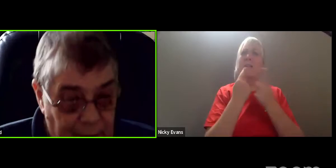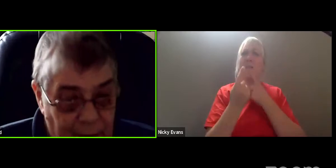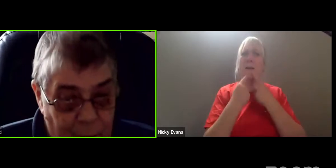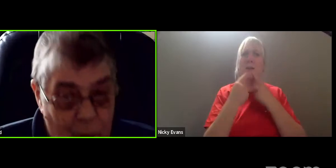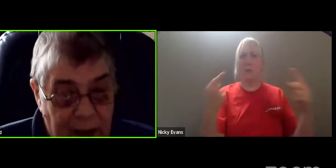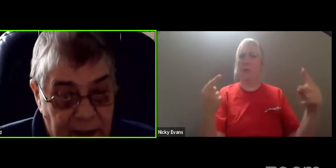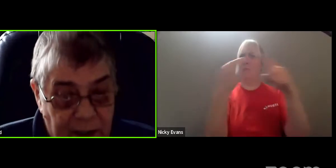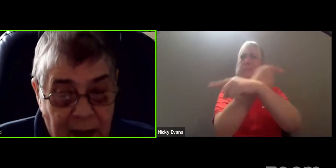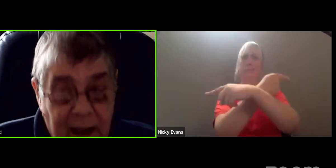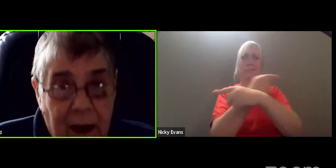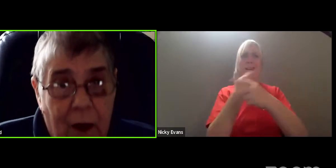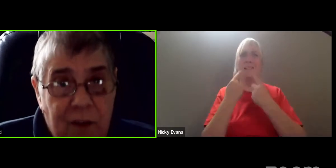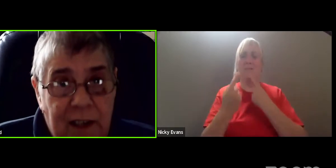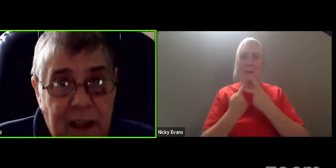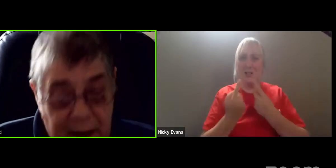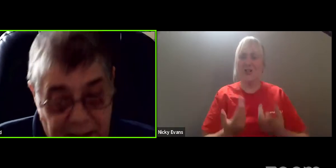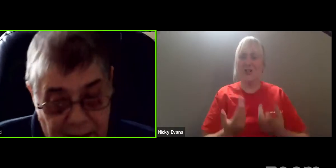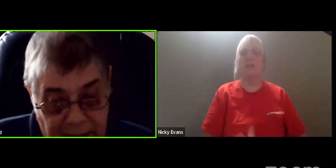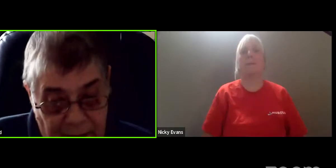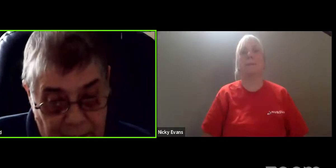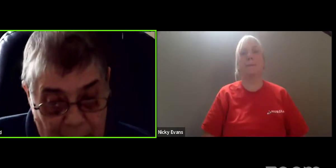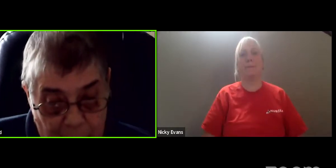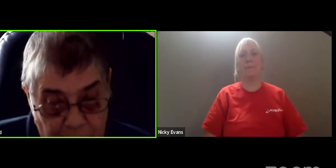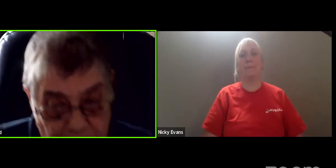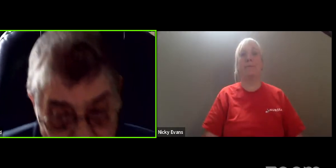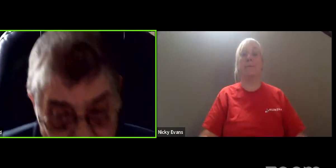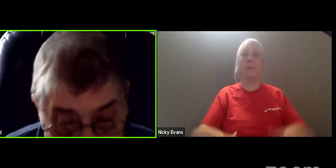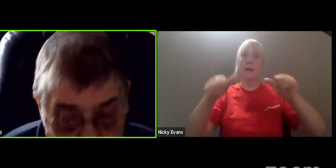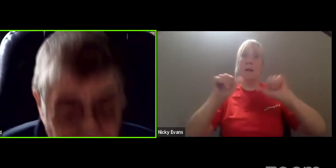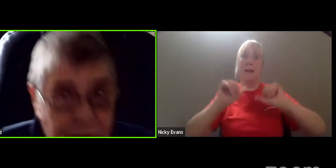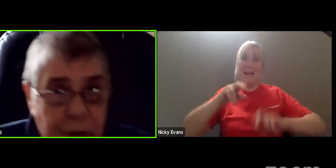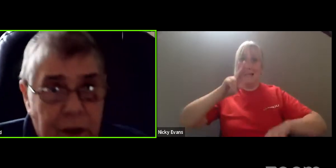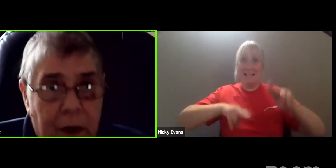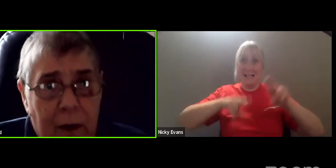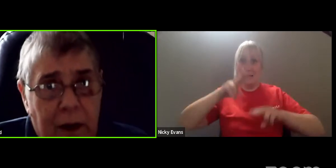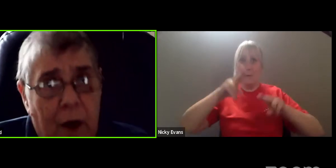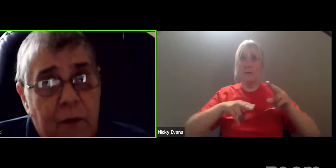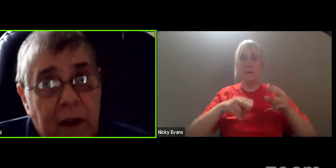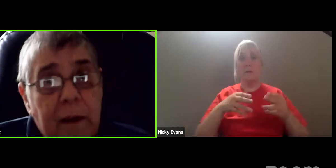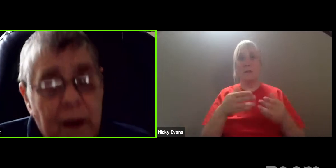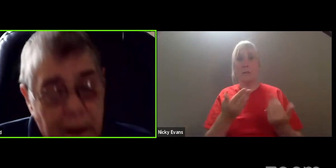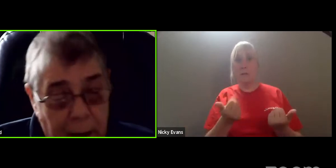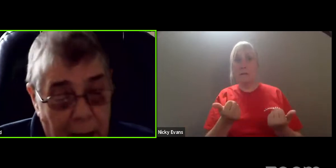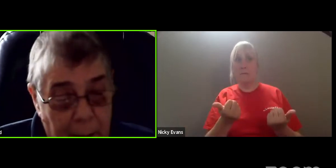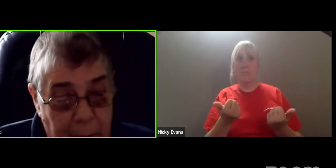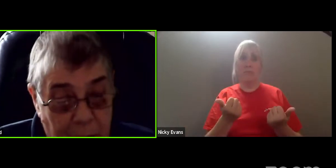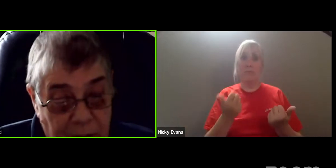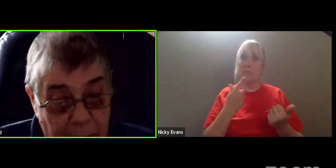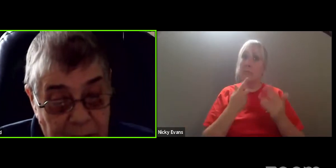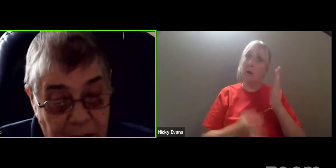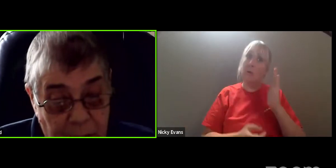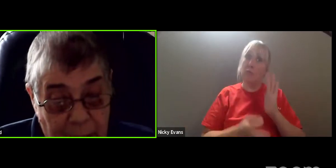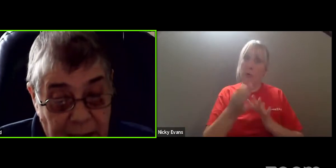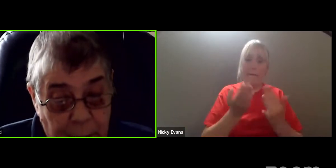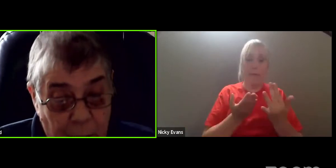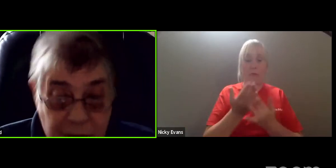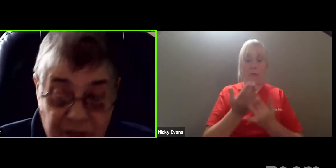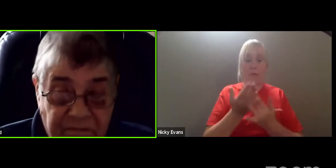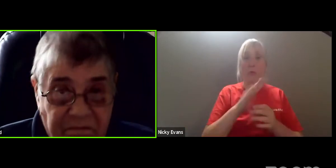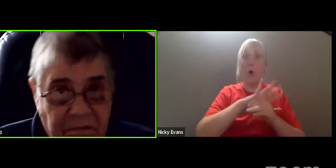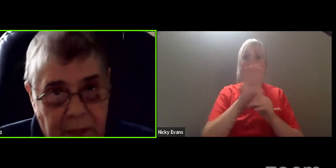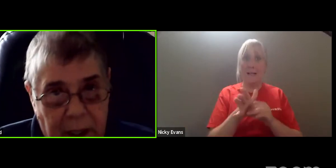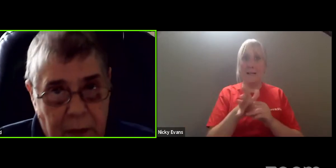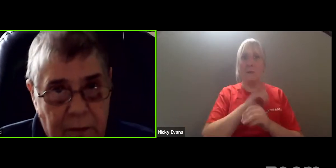assessments weights, obviously they're better at the moment due to COVID, because they've been suspended,